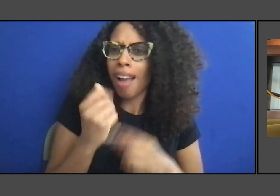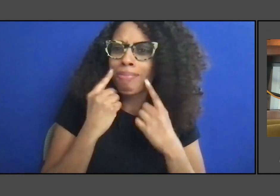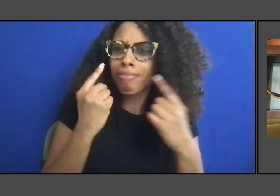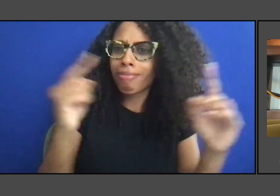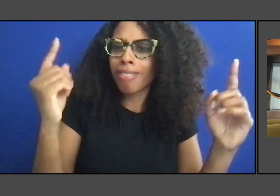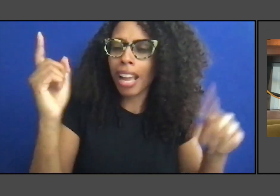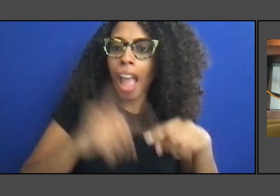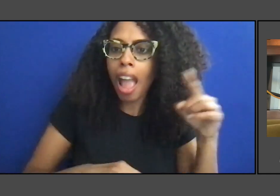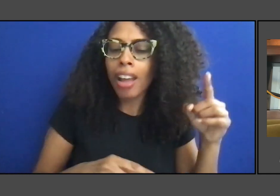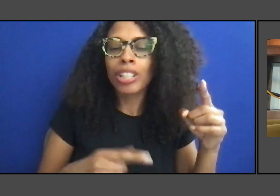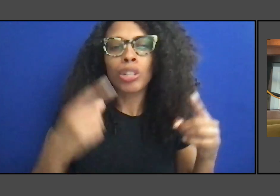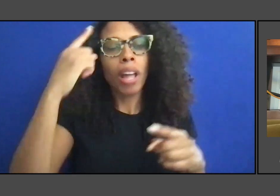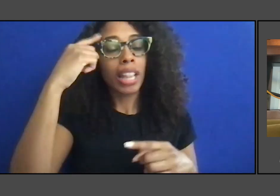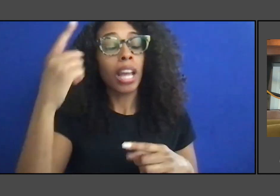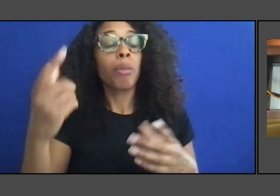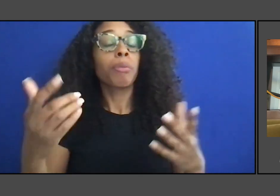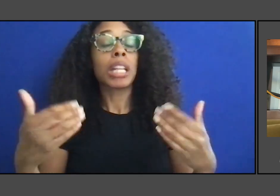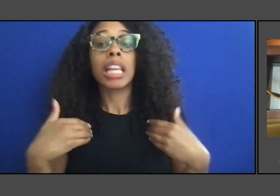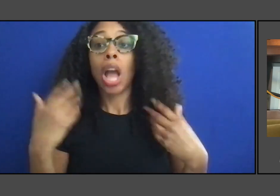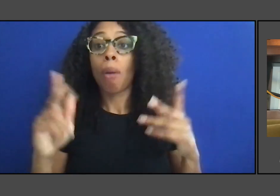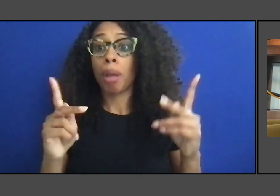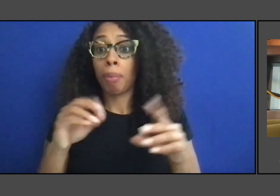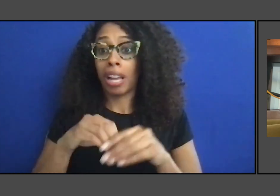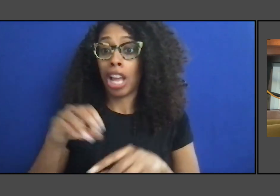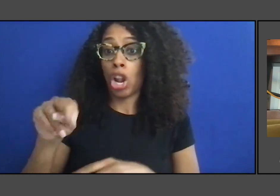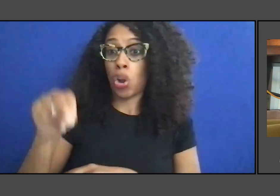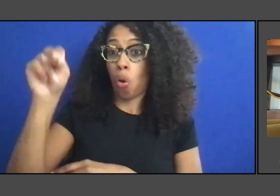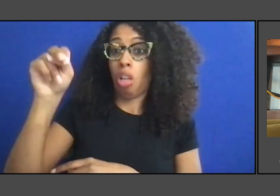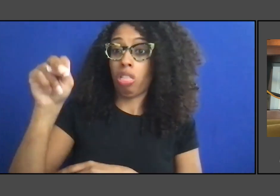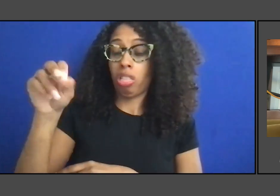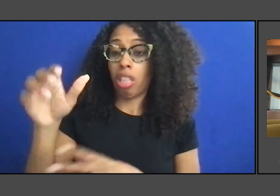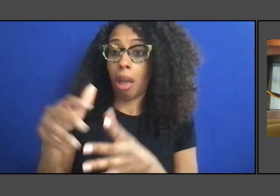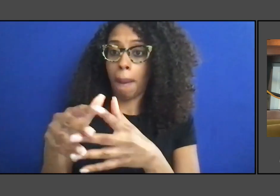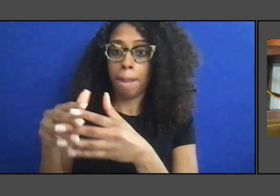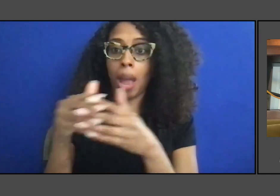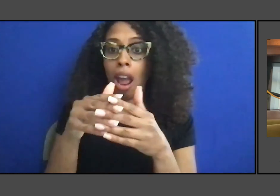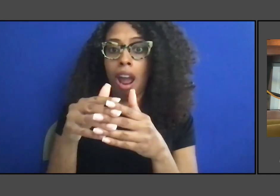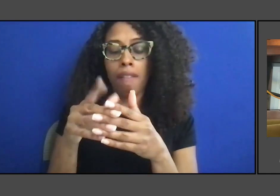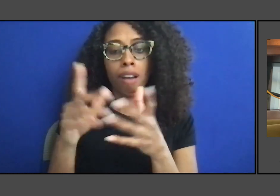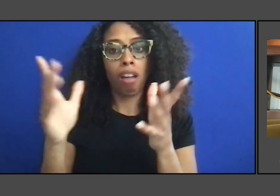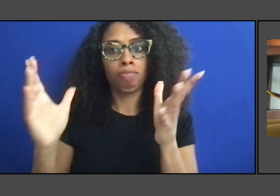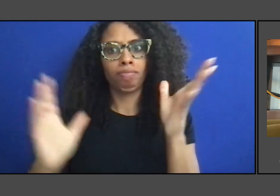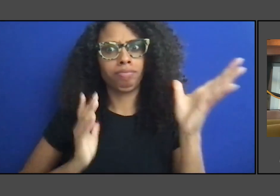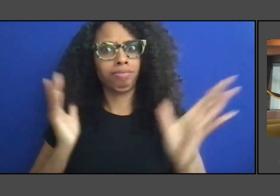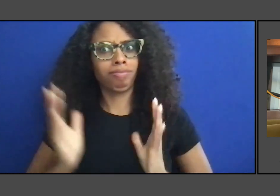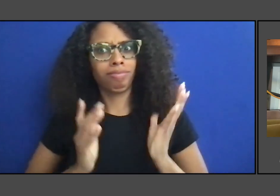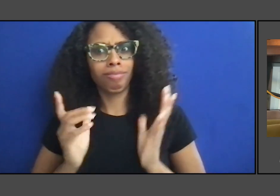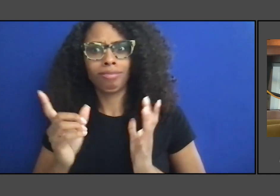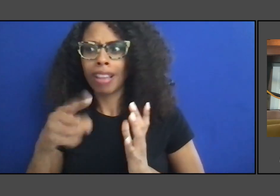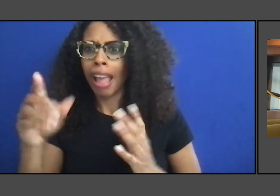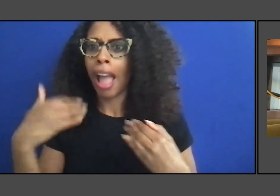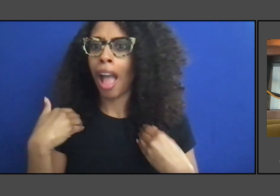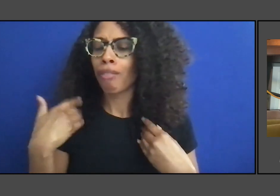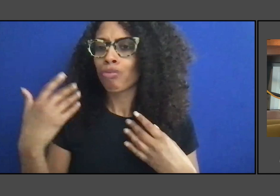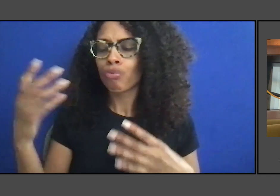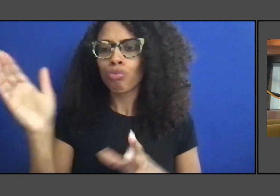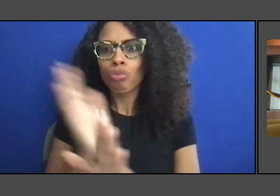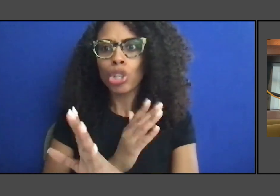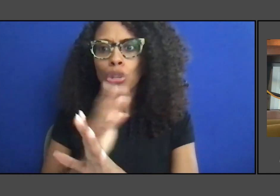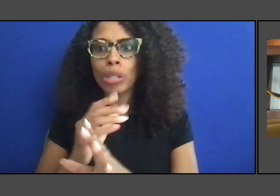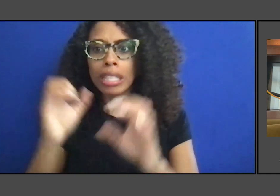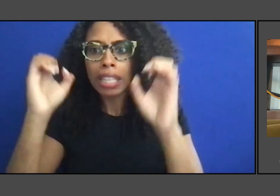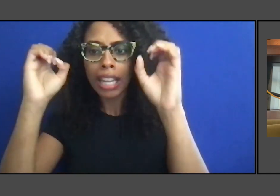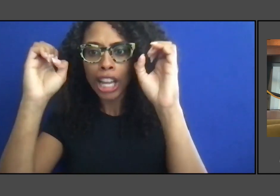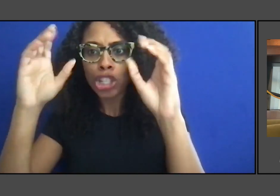North America, it shouldn't be a luxury, but to have music education, like who are their music teachers? They're jazz musicians for the most part,